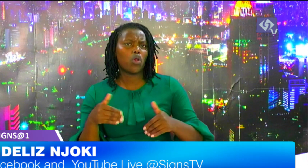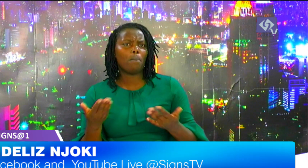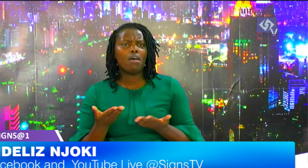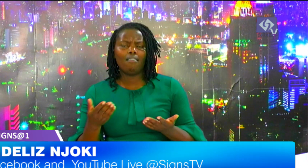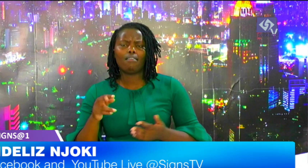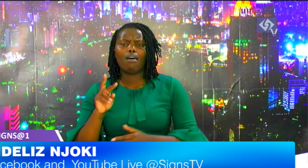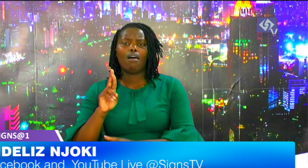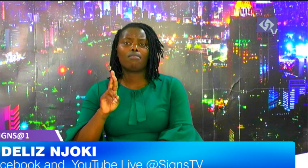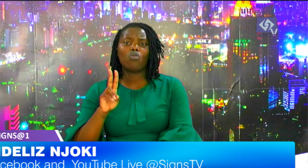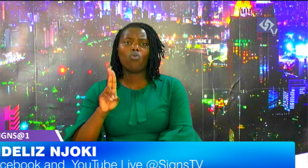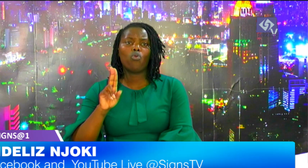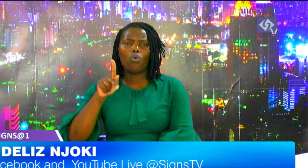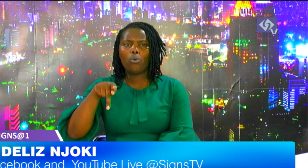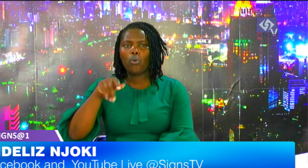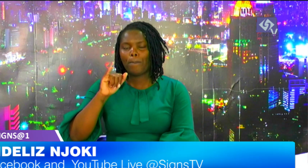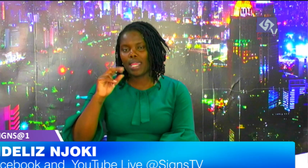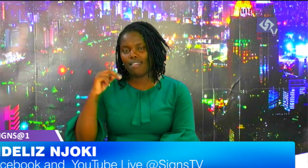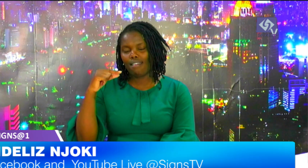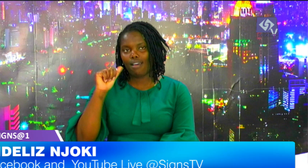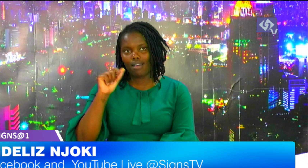draws its water from Rupingazi River,